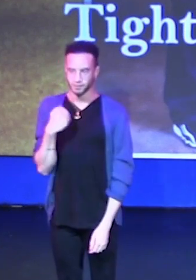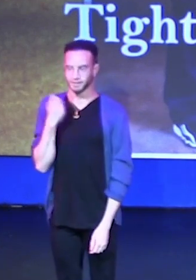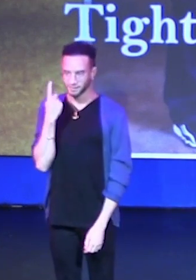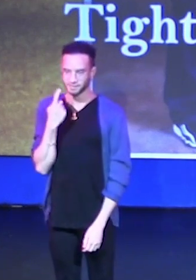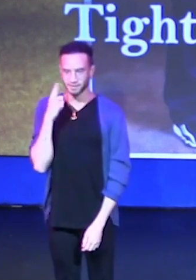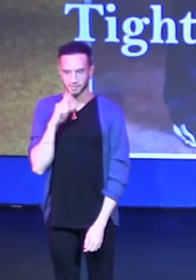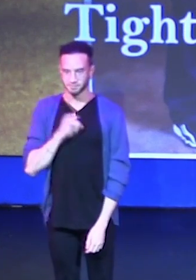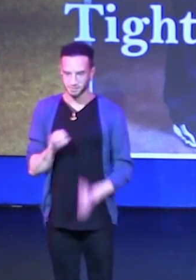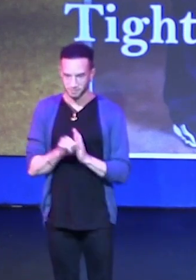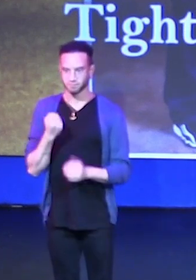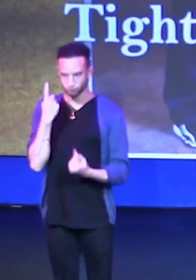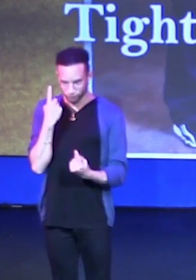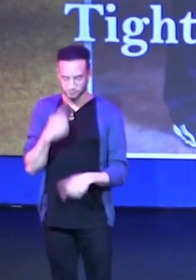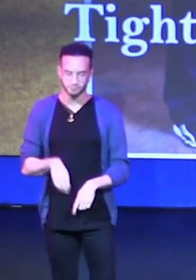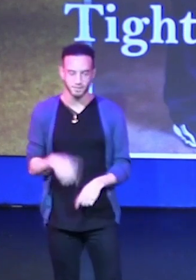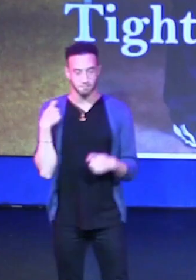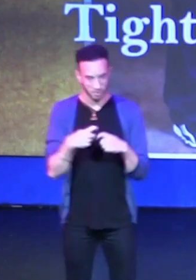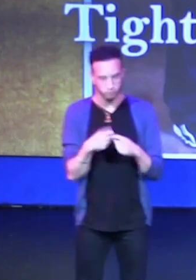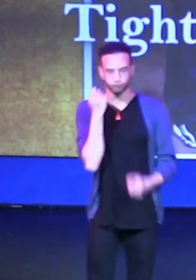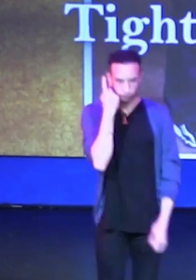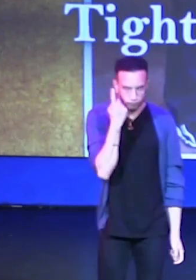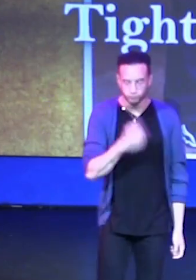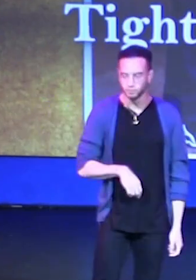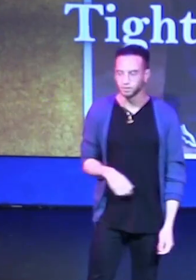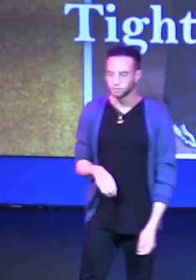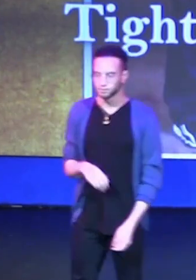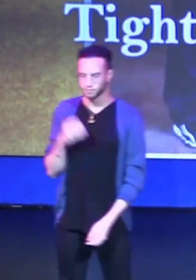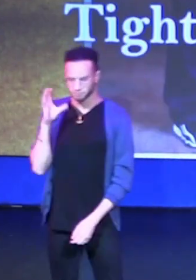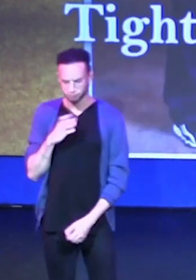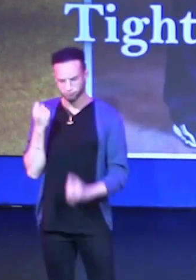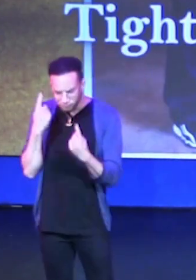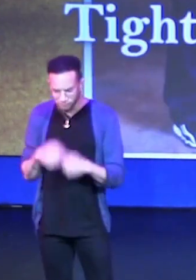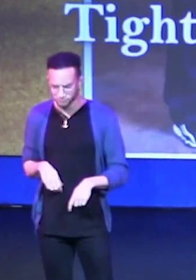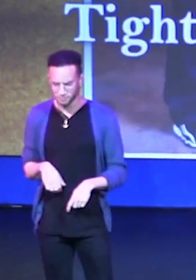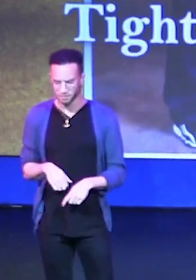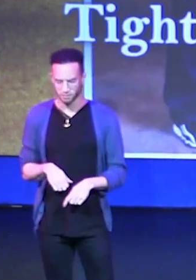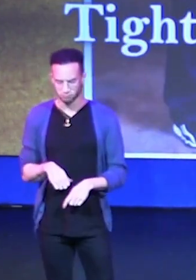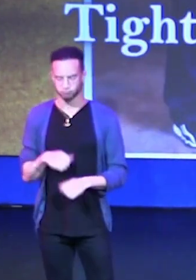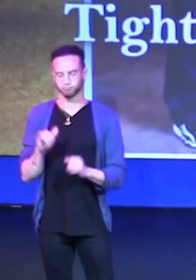understand myself as well through that. I learned who I was as a Latinx person.